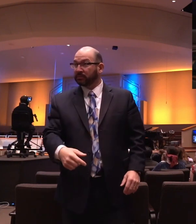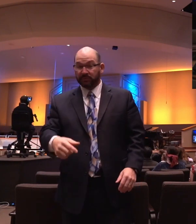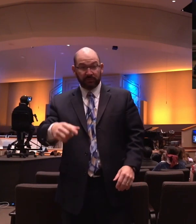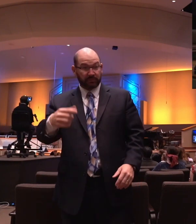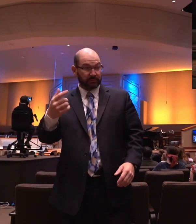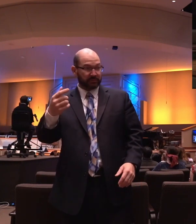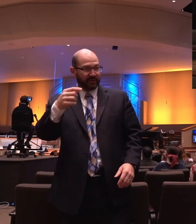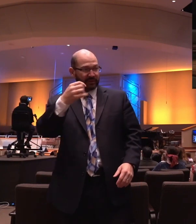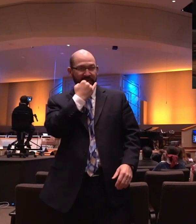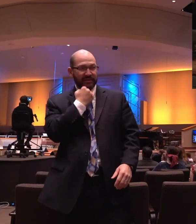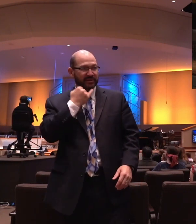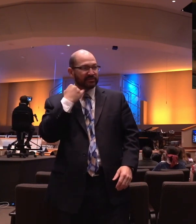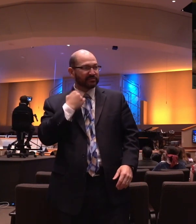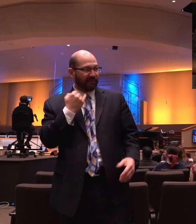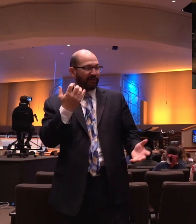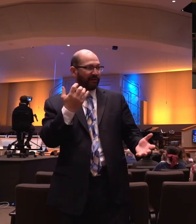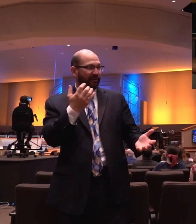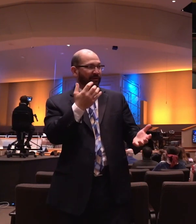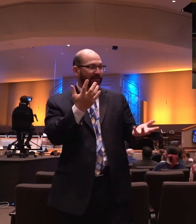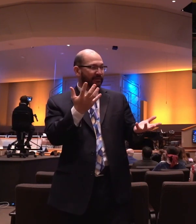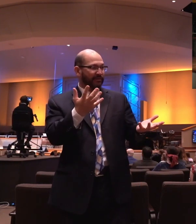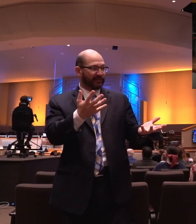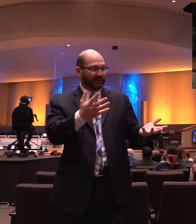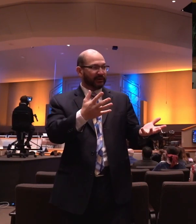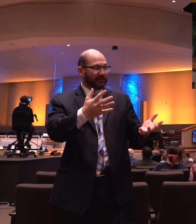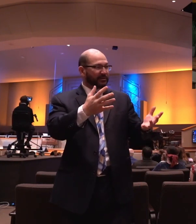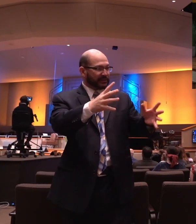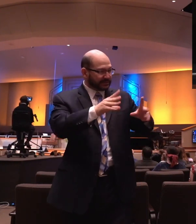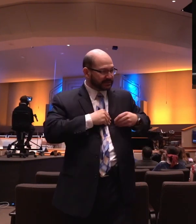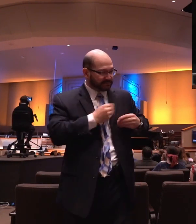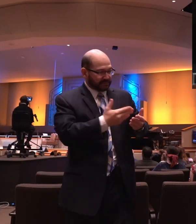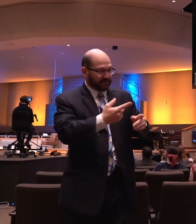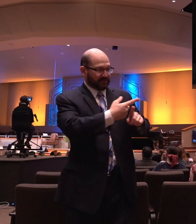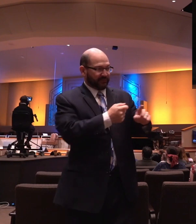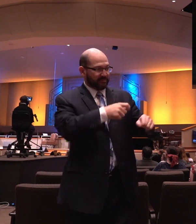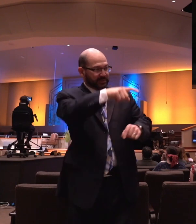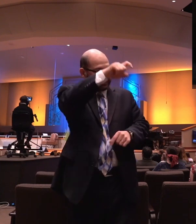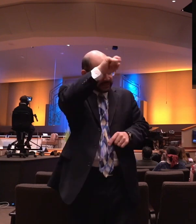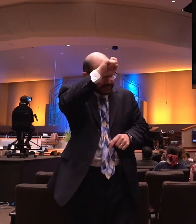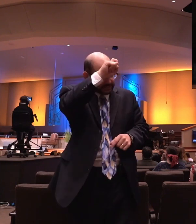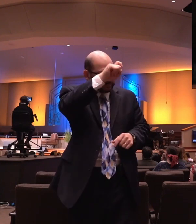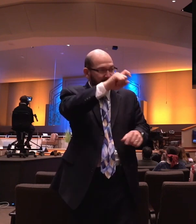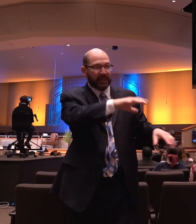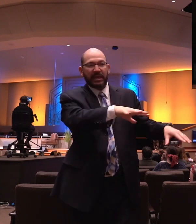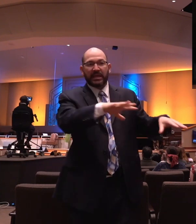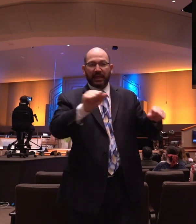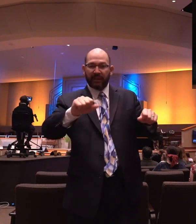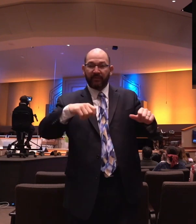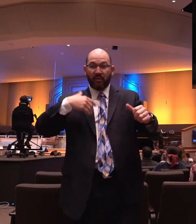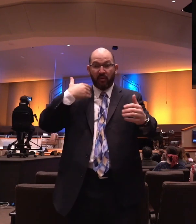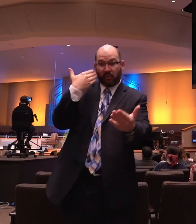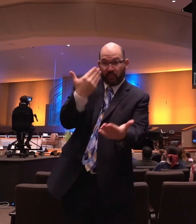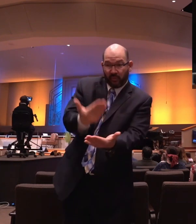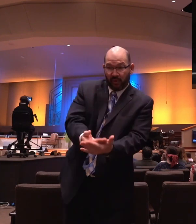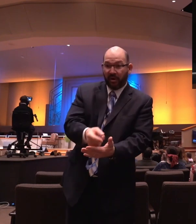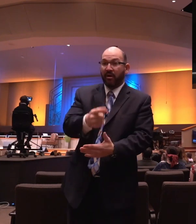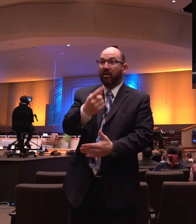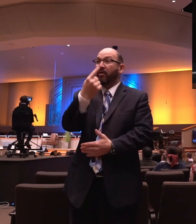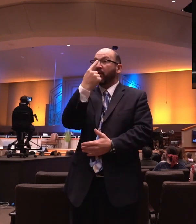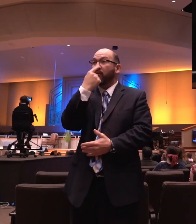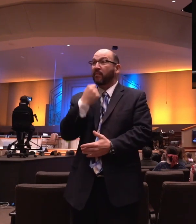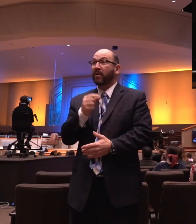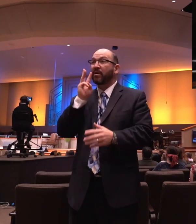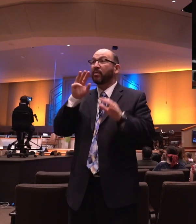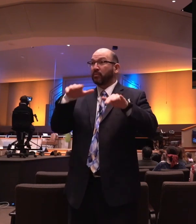and made their way out of the land of Egypt. And they came to the banks of the Red Sea. By